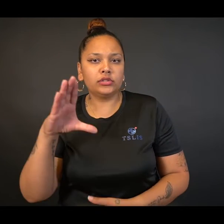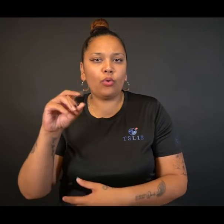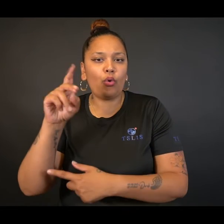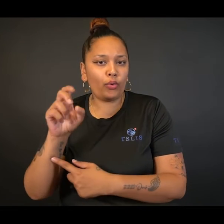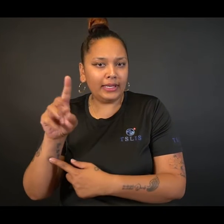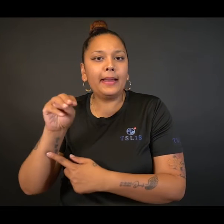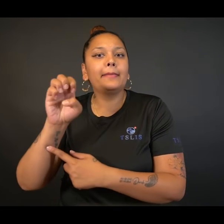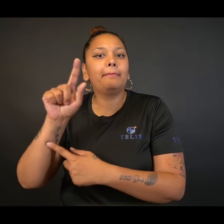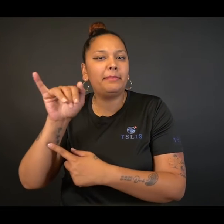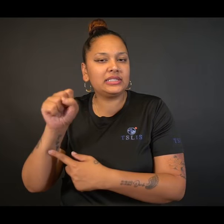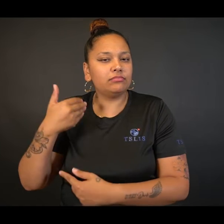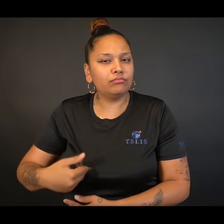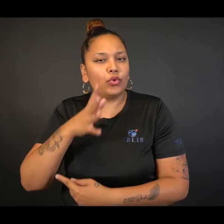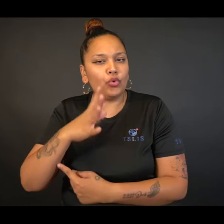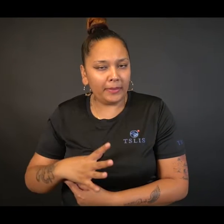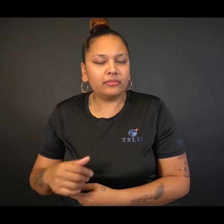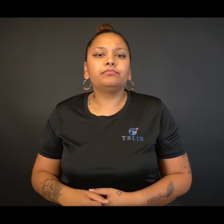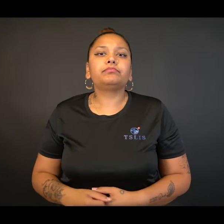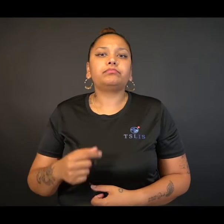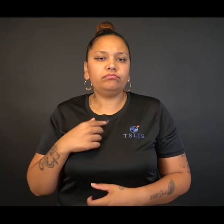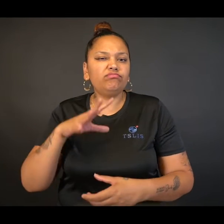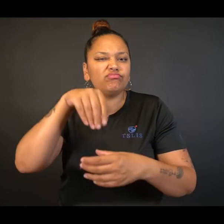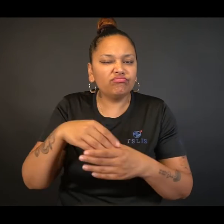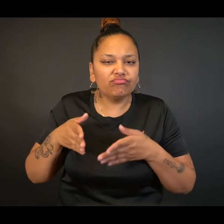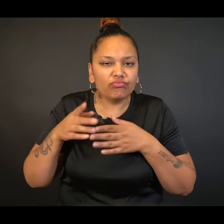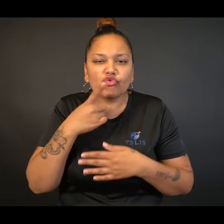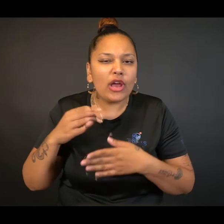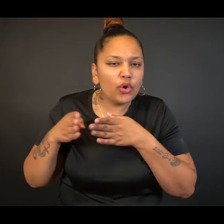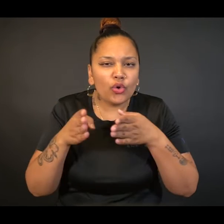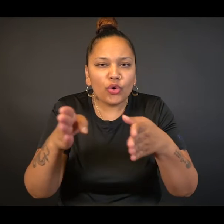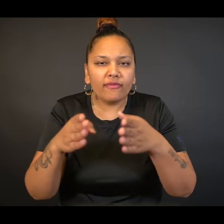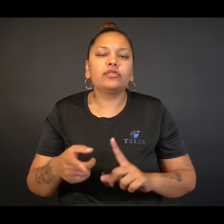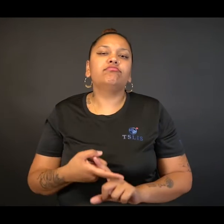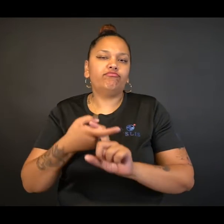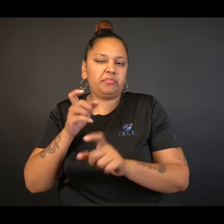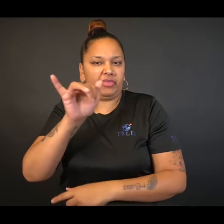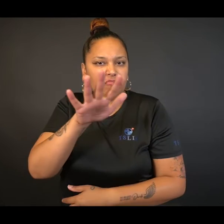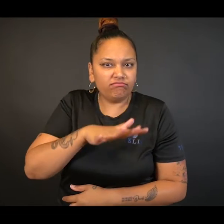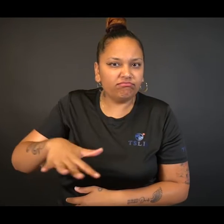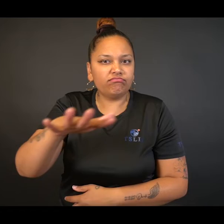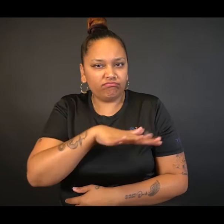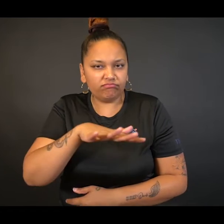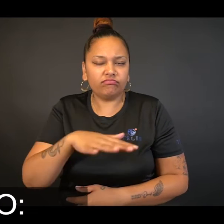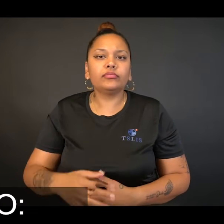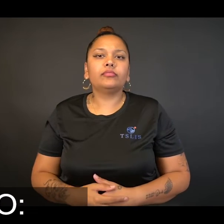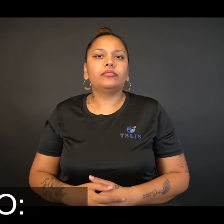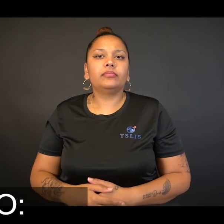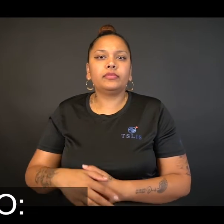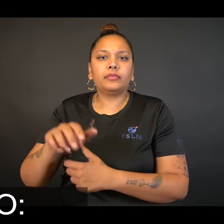white-coated Métis woman with deep roots in the Red River, Batoche, and St. Paul de Métis areas, and I don't have a print